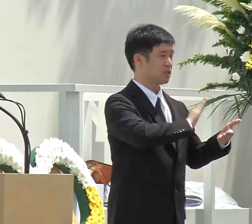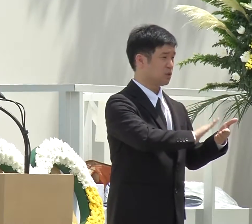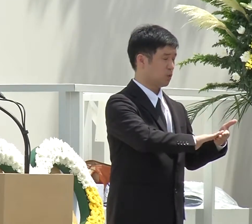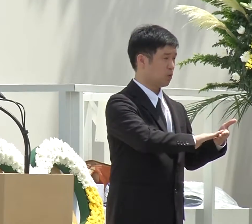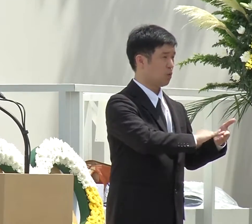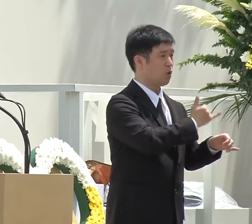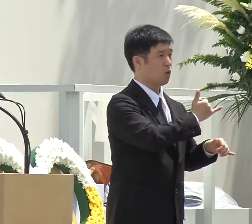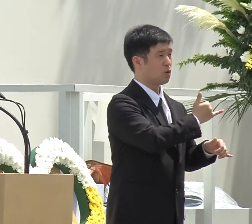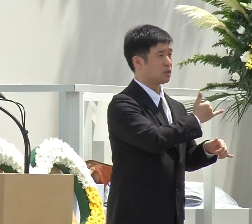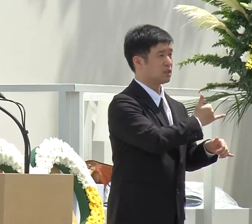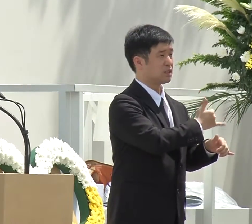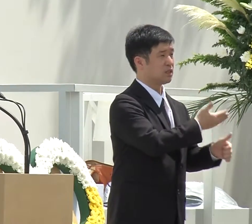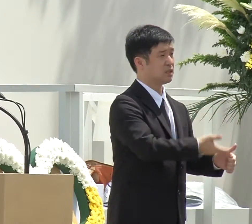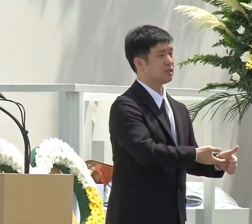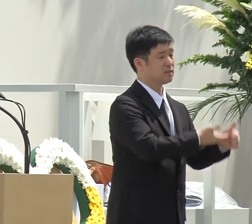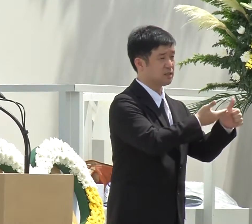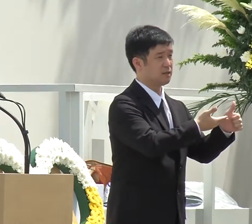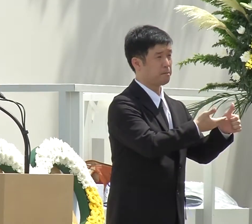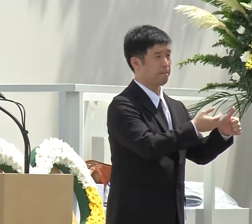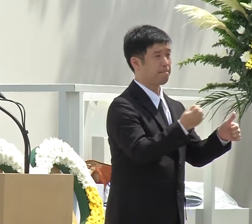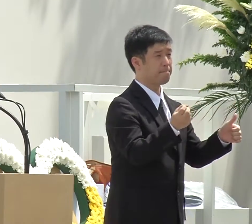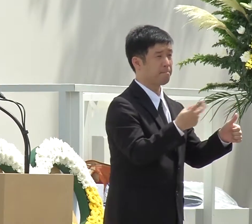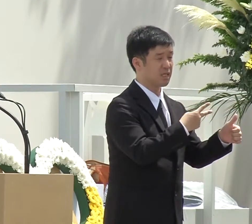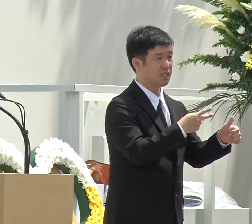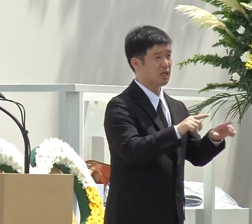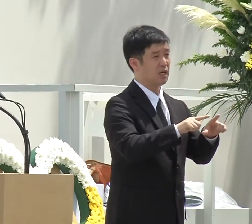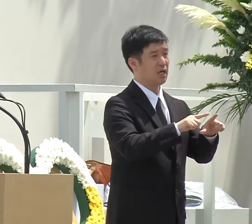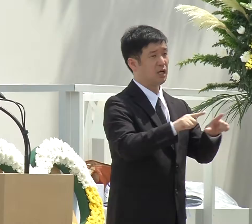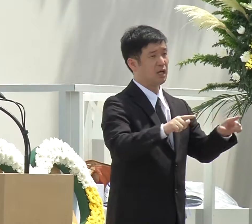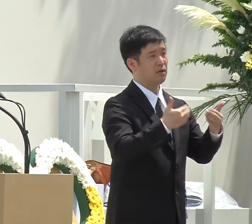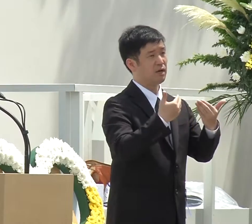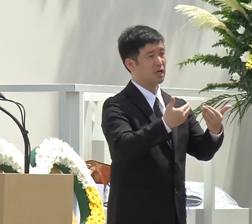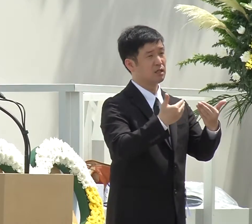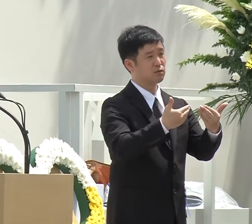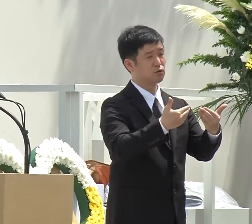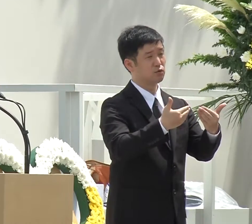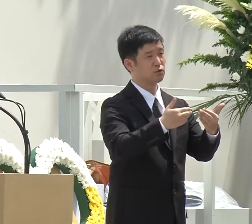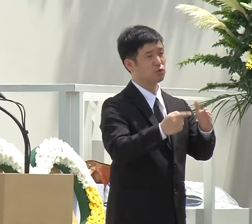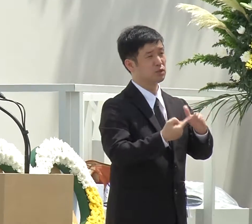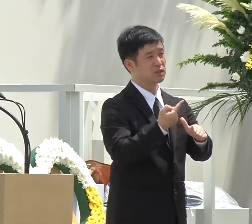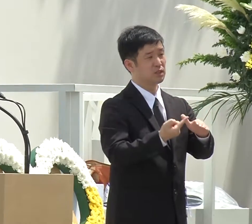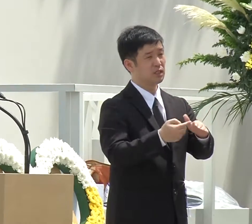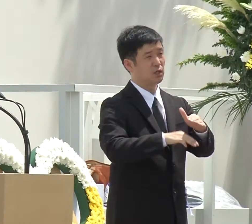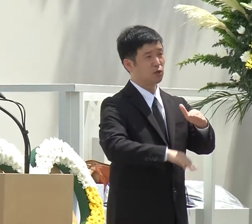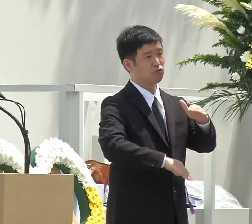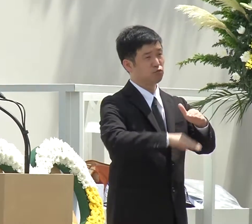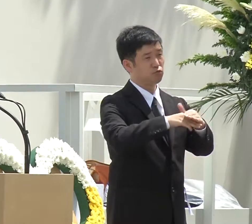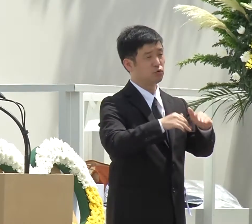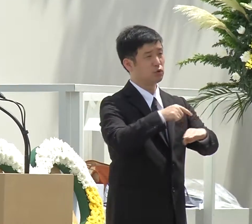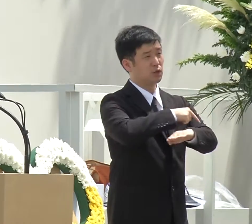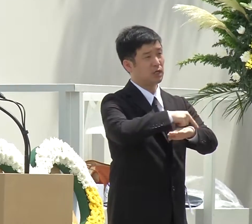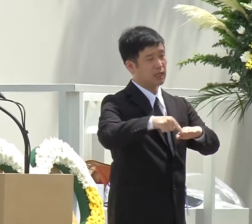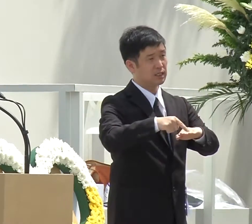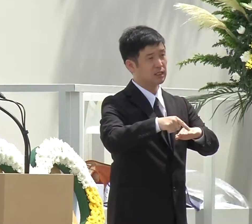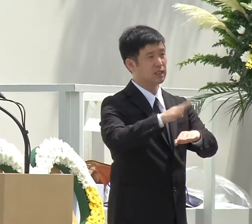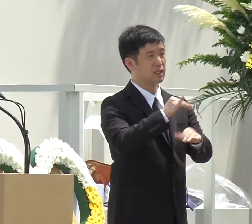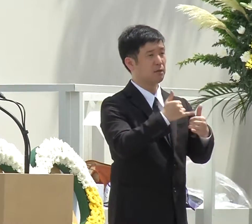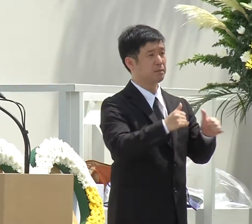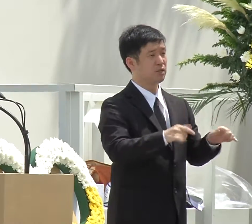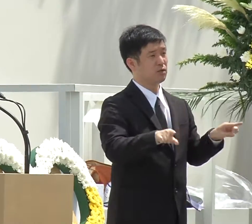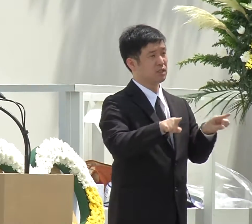survivors, strive to develop human resources to pass on the realities of the atomic bombings to future